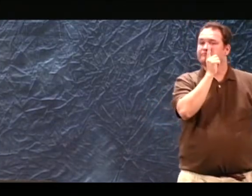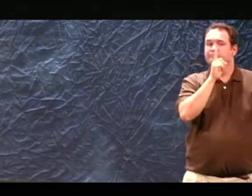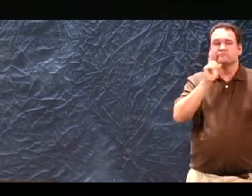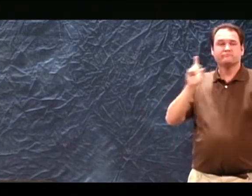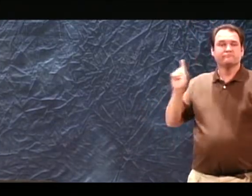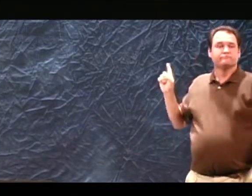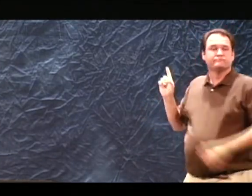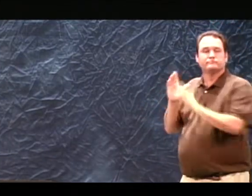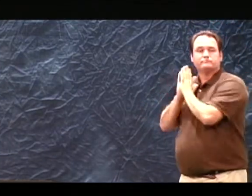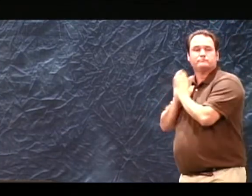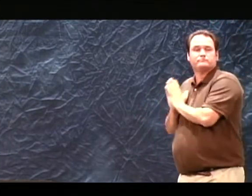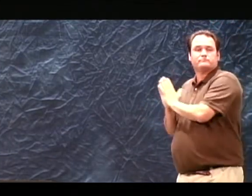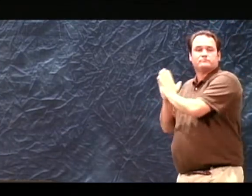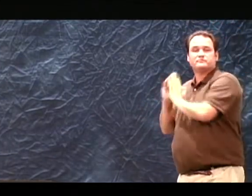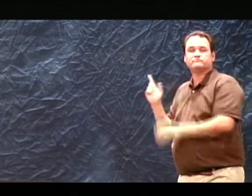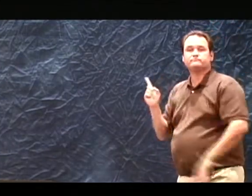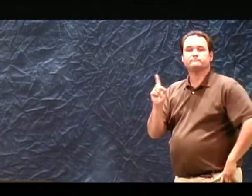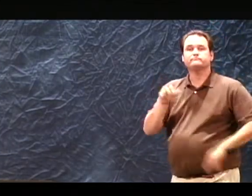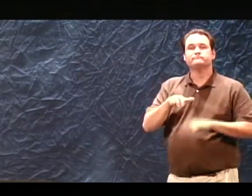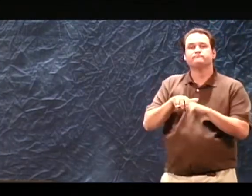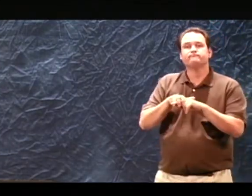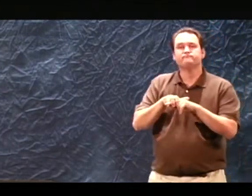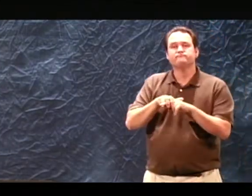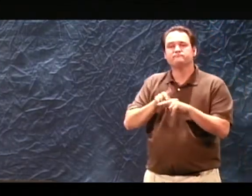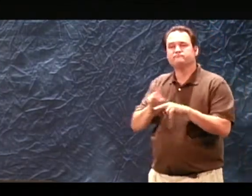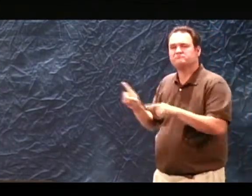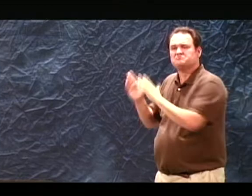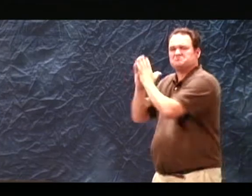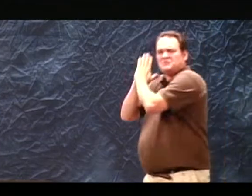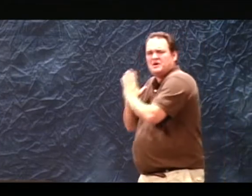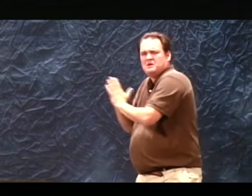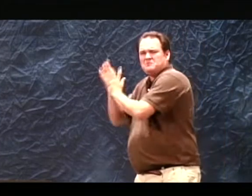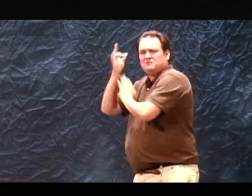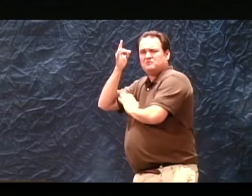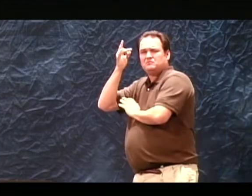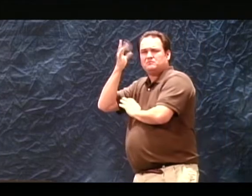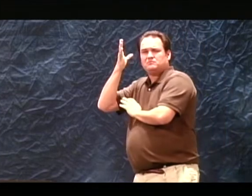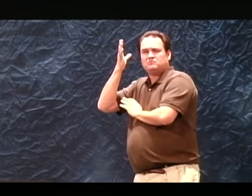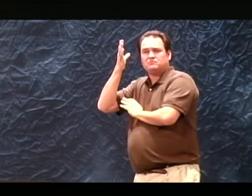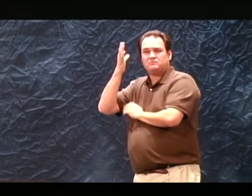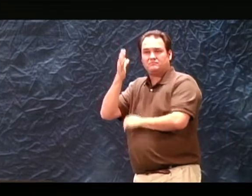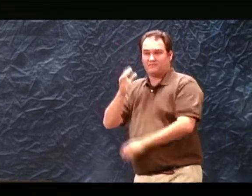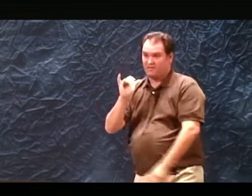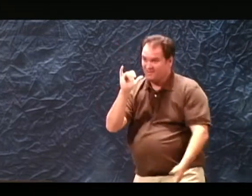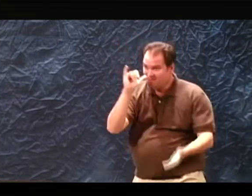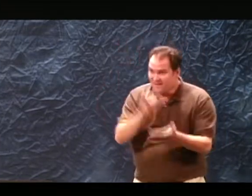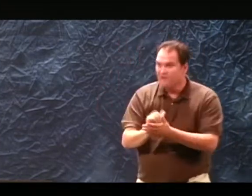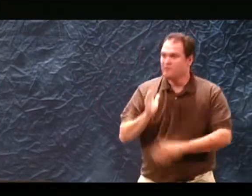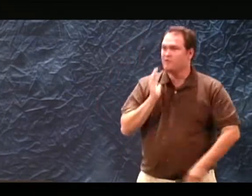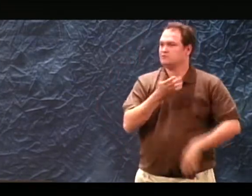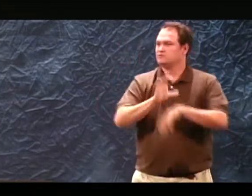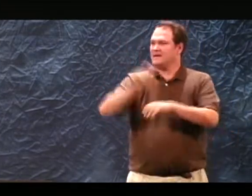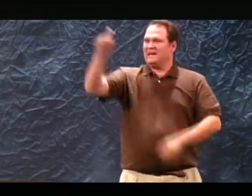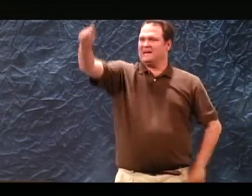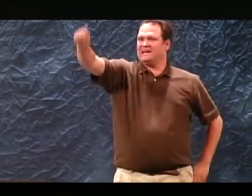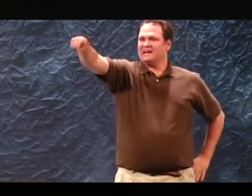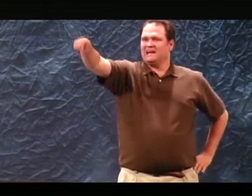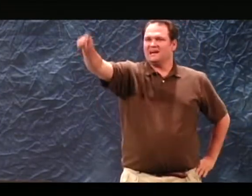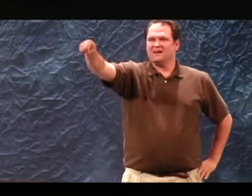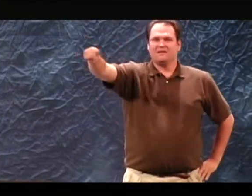prayer warriors you know we see these people who love to pray in front of others but